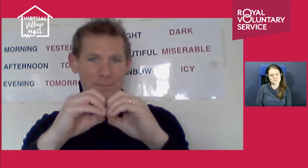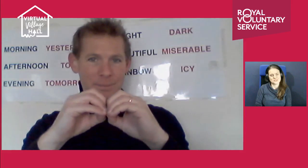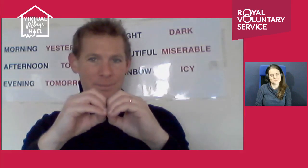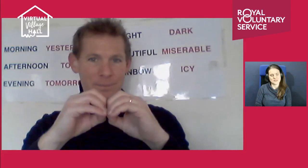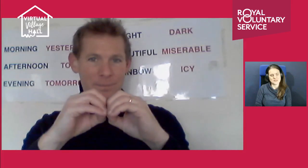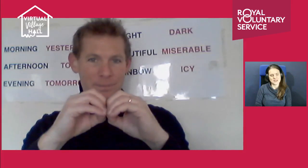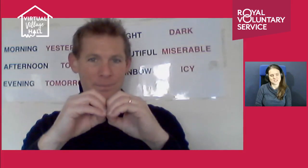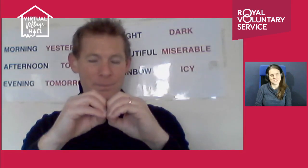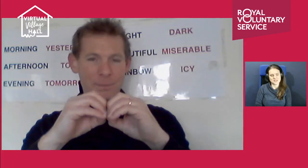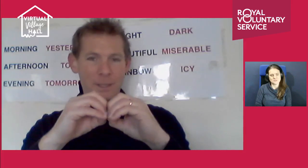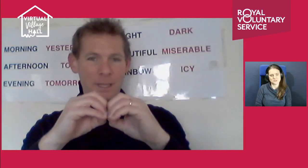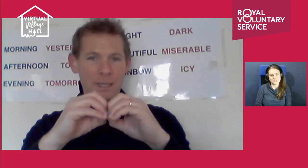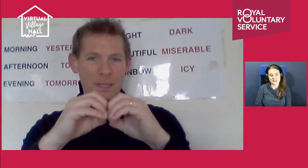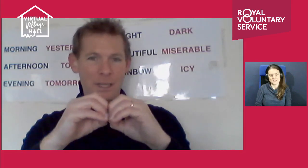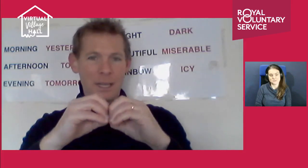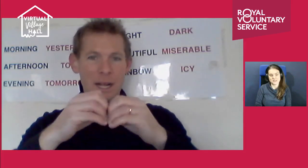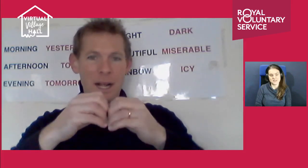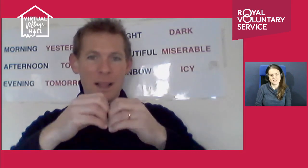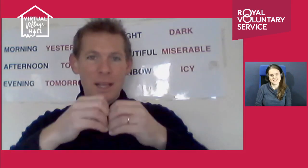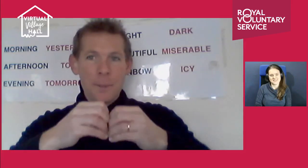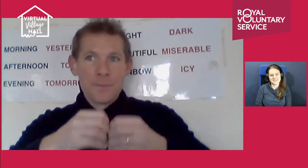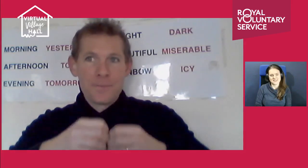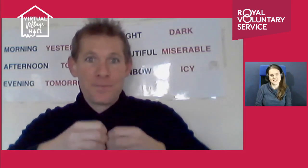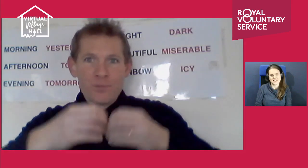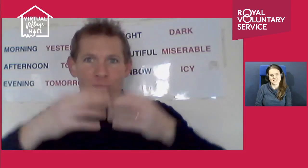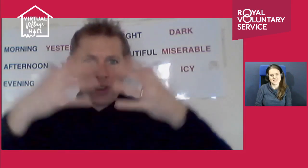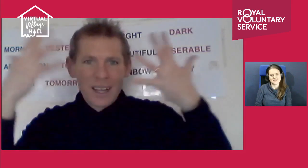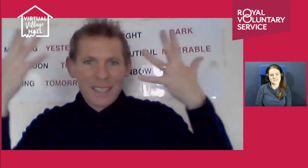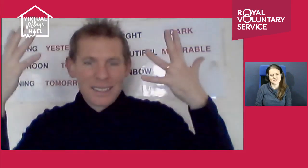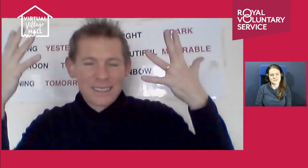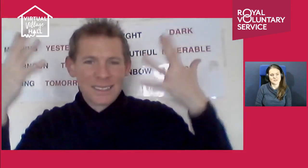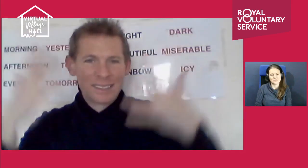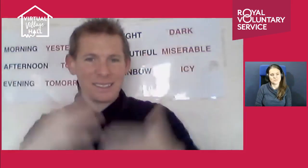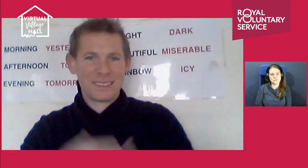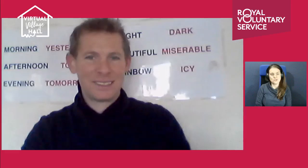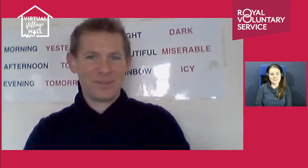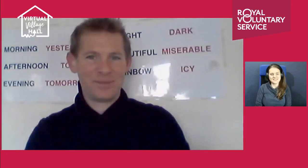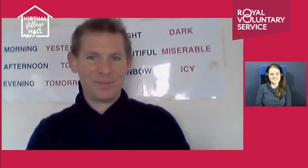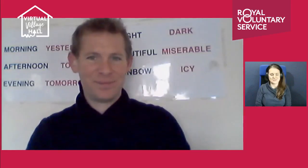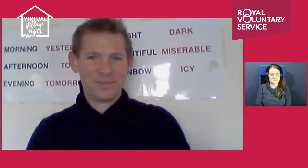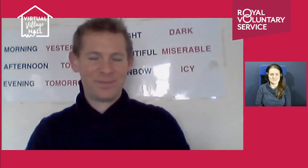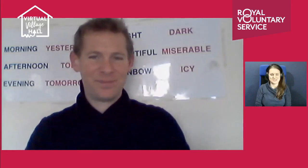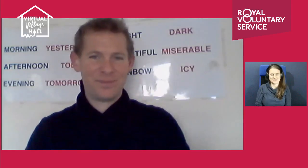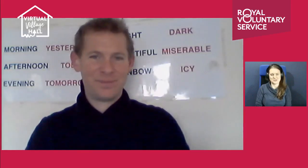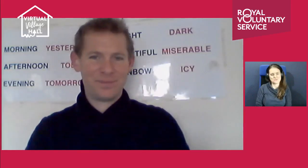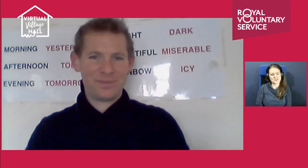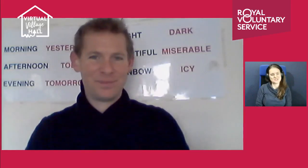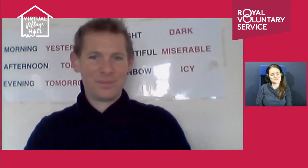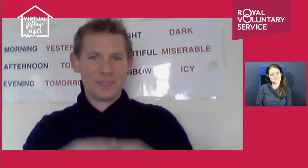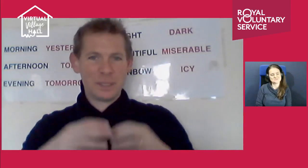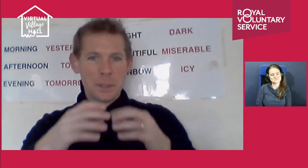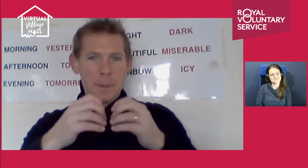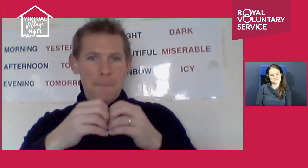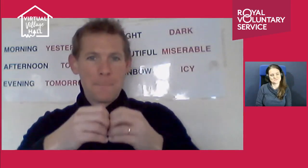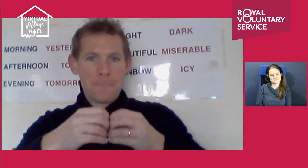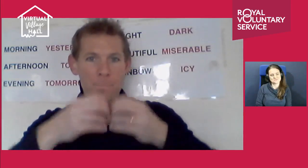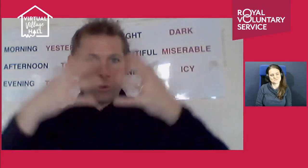So it's the B hand shape. So it's the letter B. And then it brightens up in front of you. Bright.